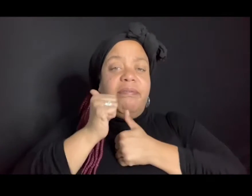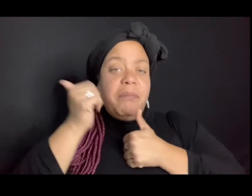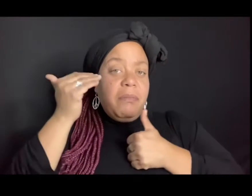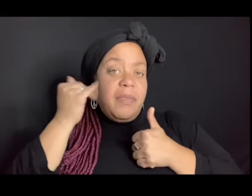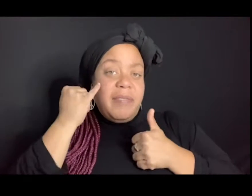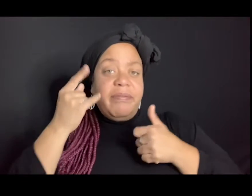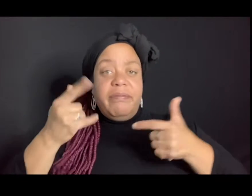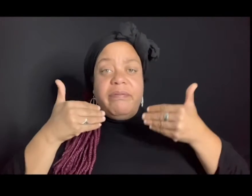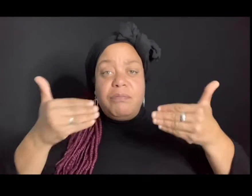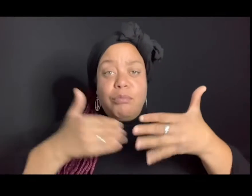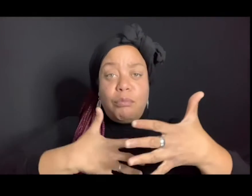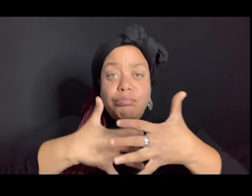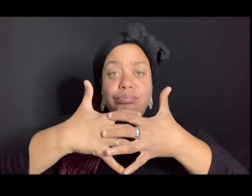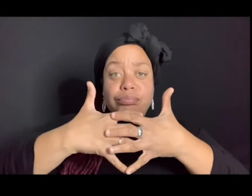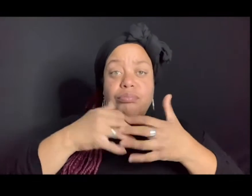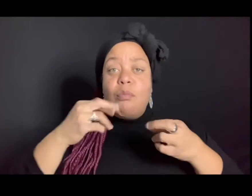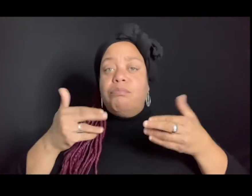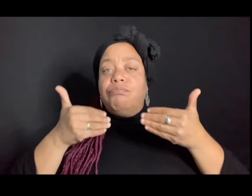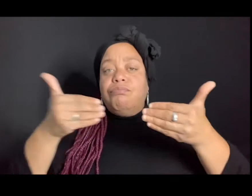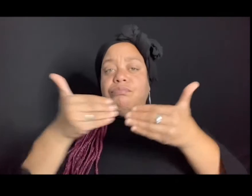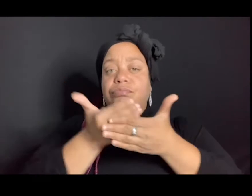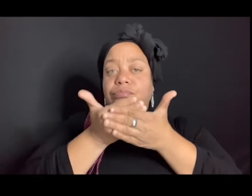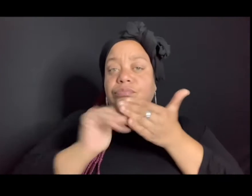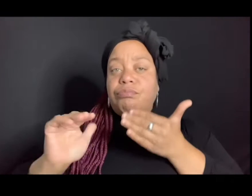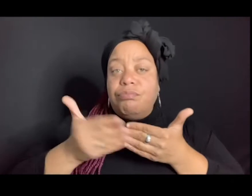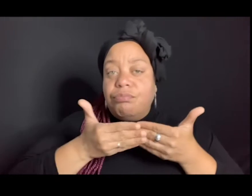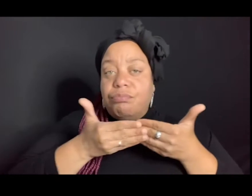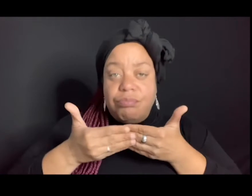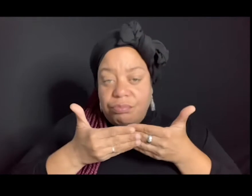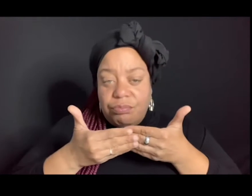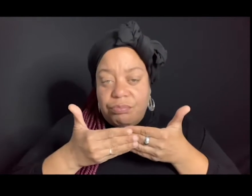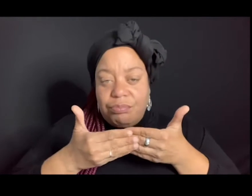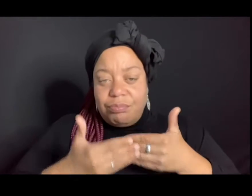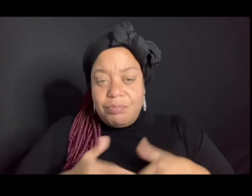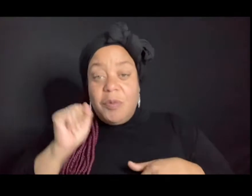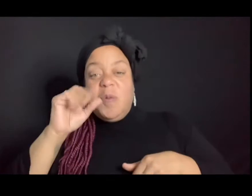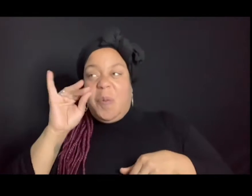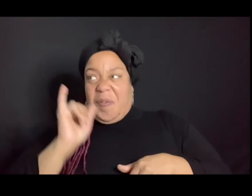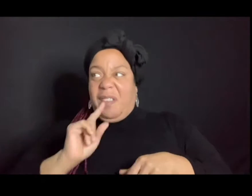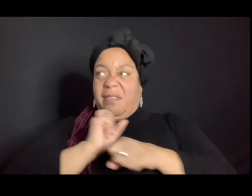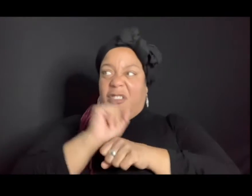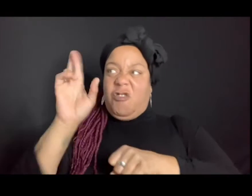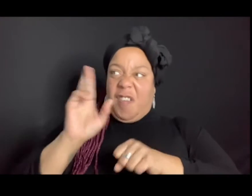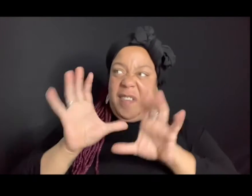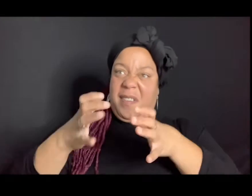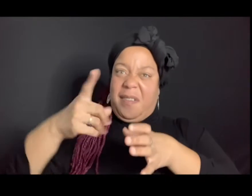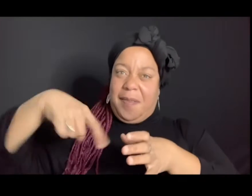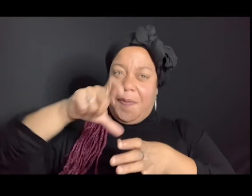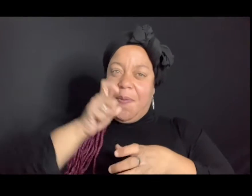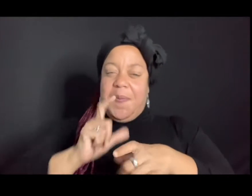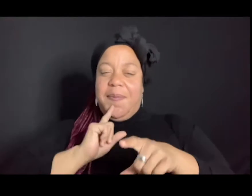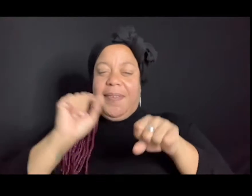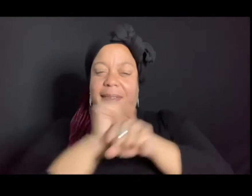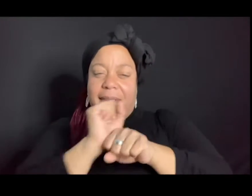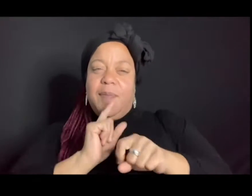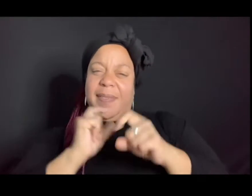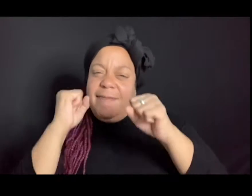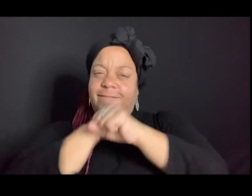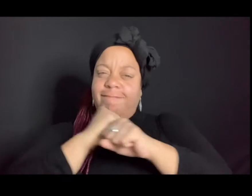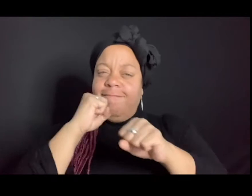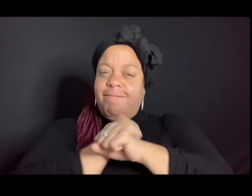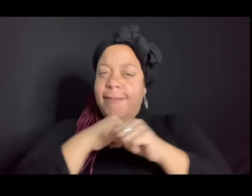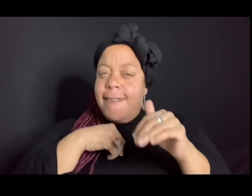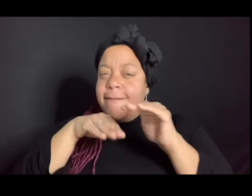would be endangered if they maintained the pregnancy or if they gave birth. So it was the Republican Party that actually really fought to be able to